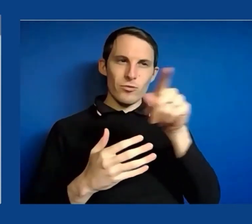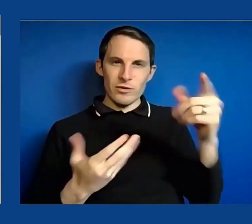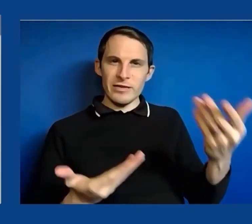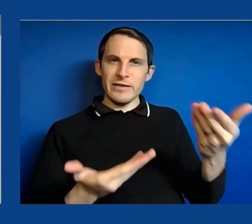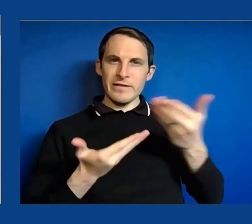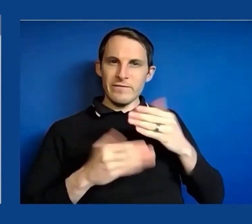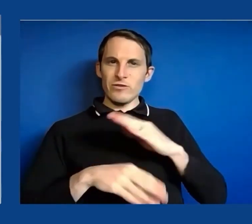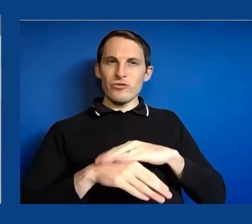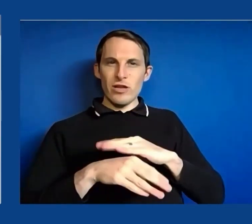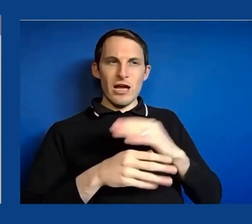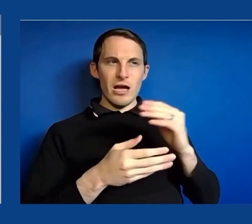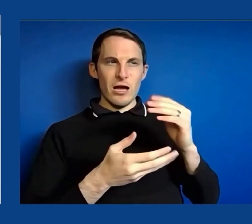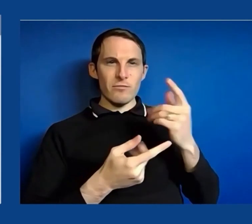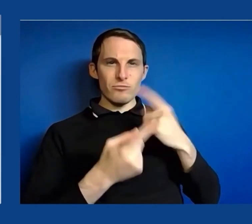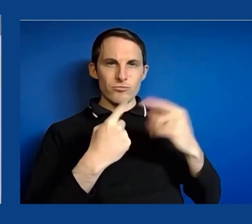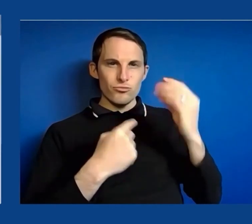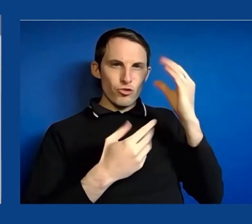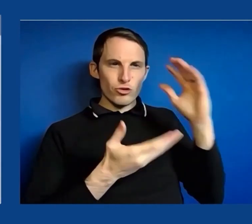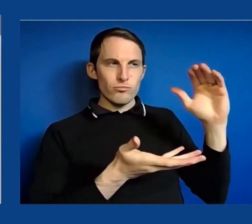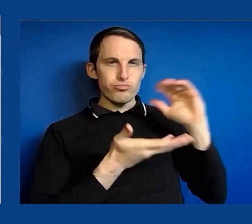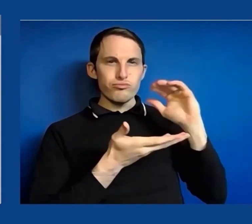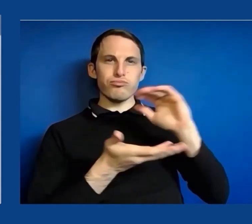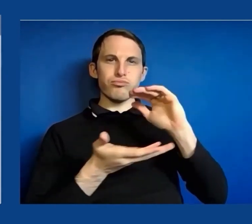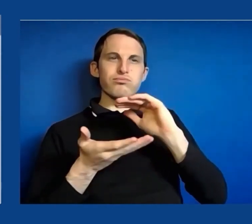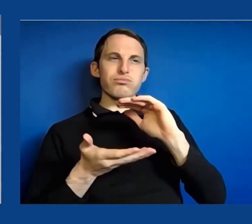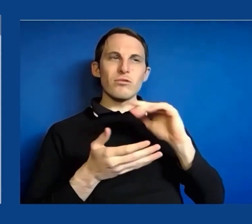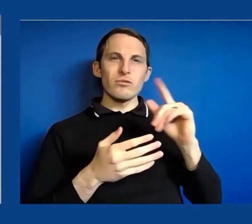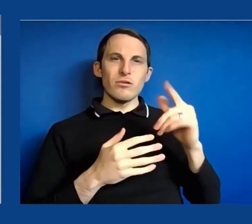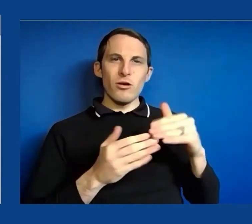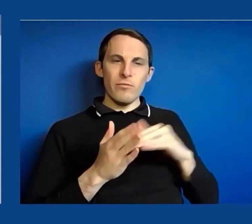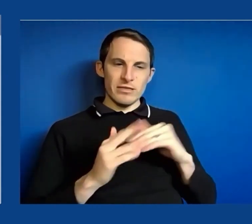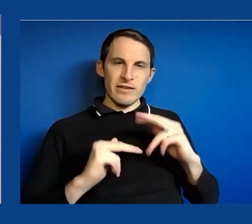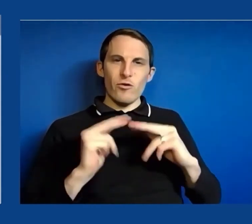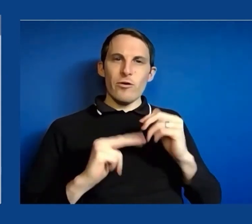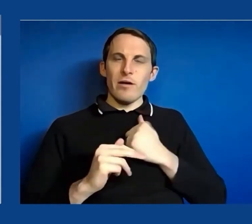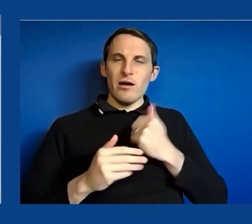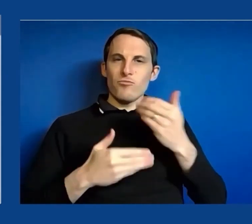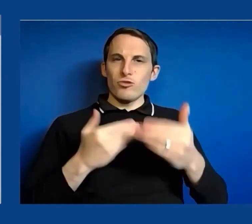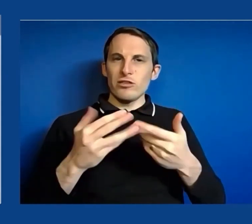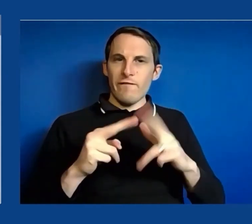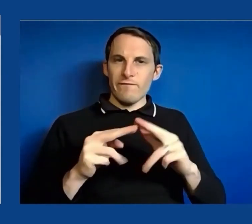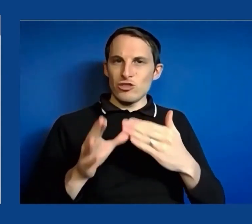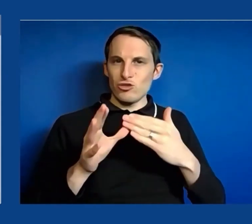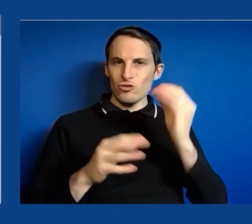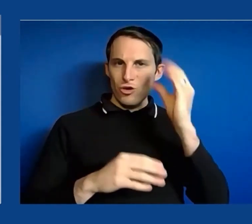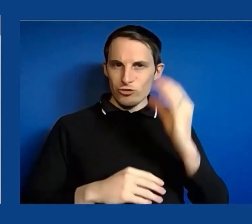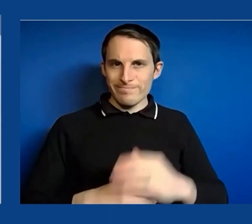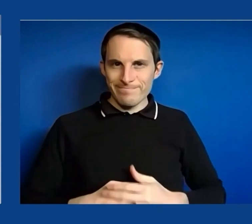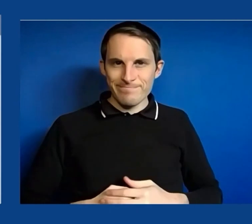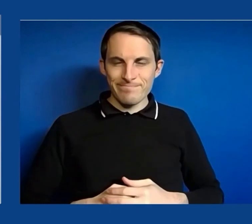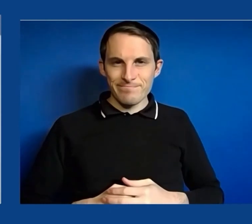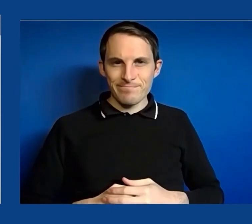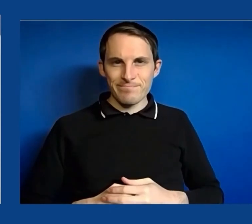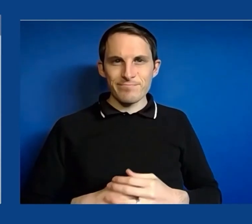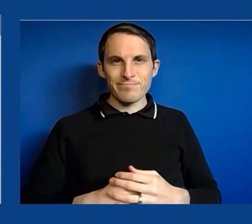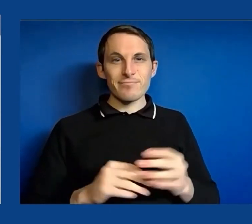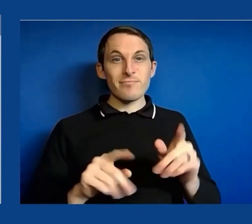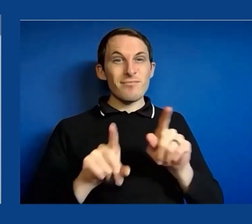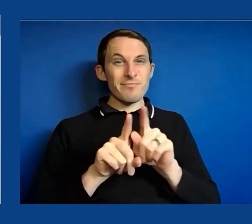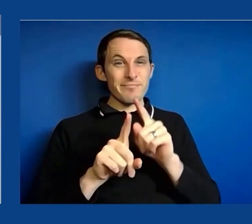me that scaffold my process in the learning of Indigenous knowledges and